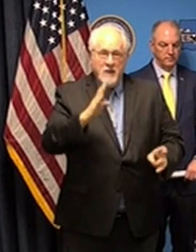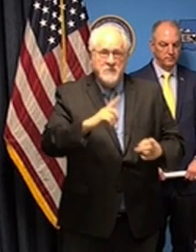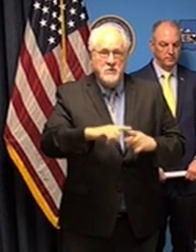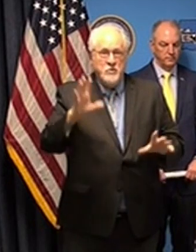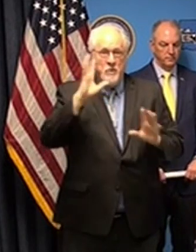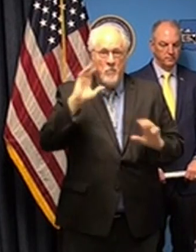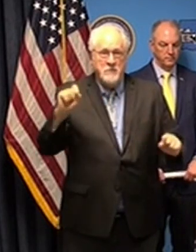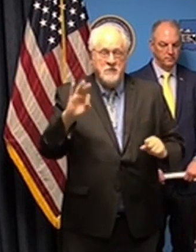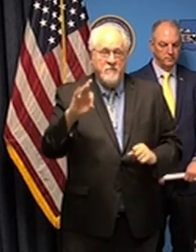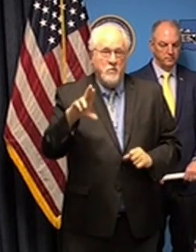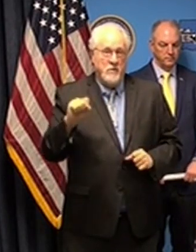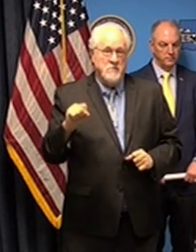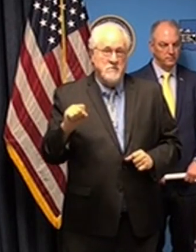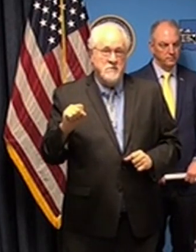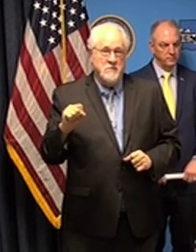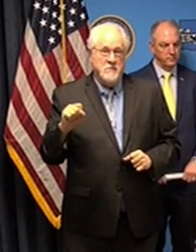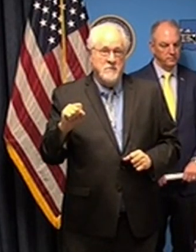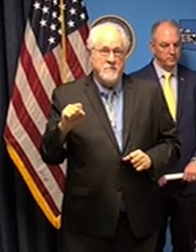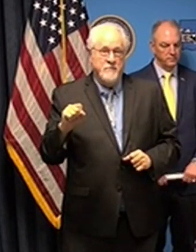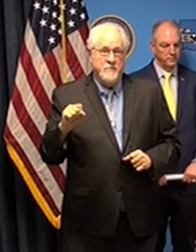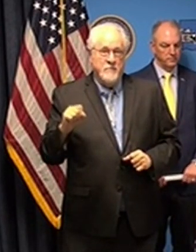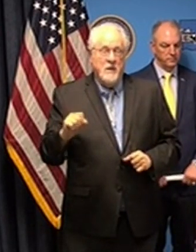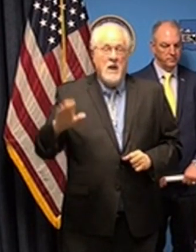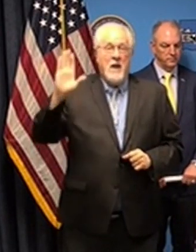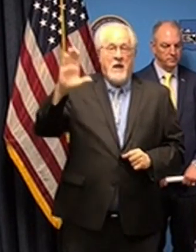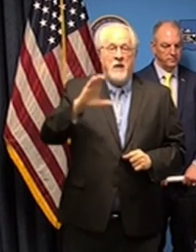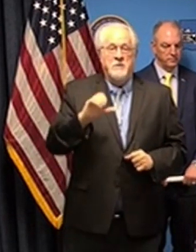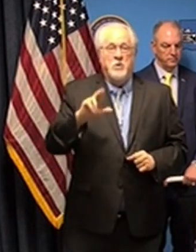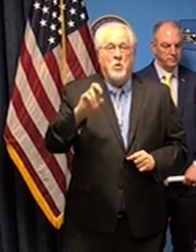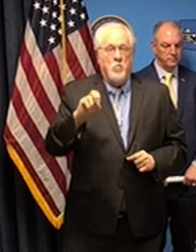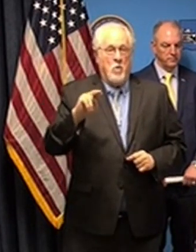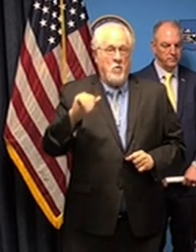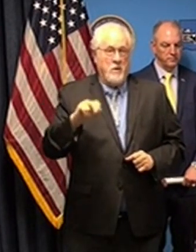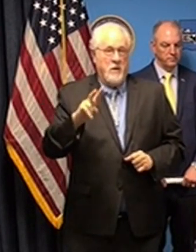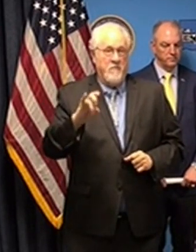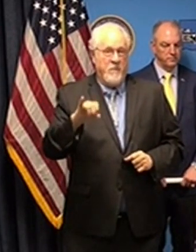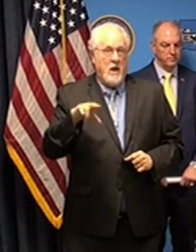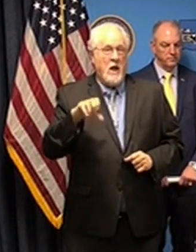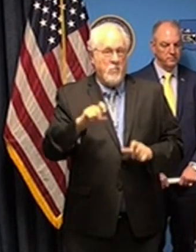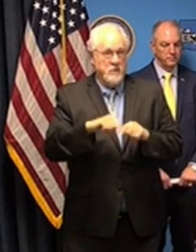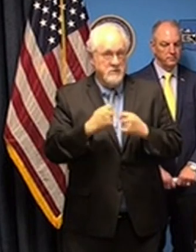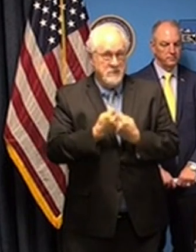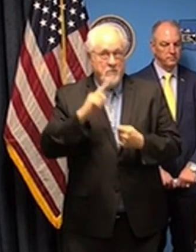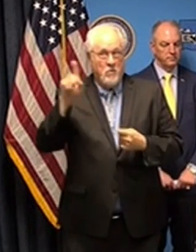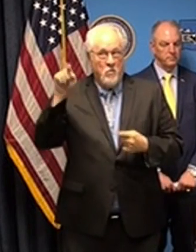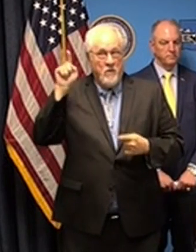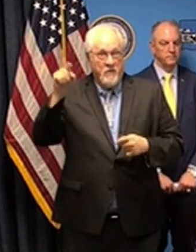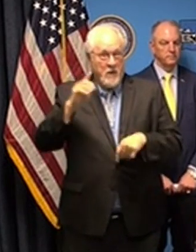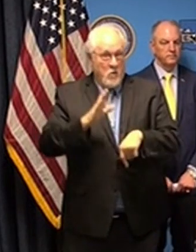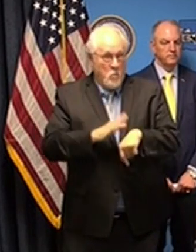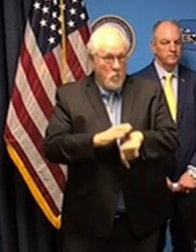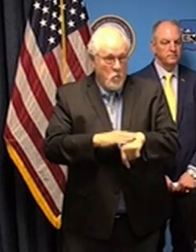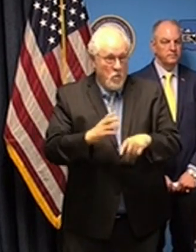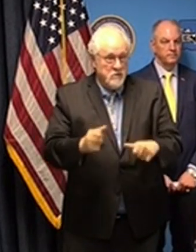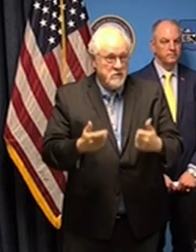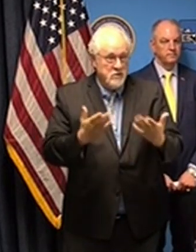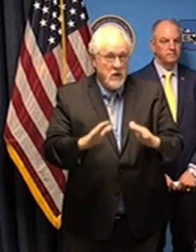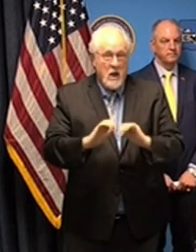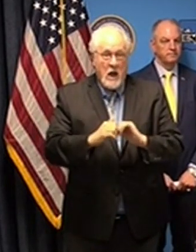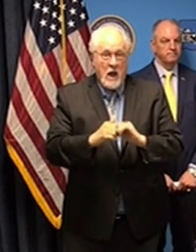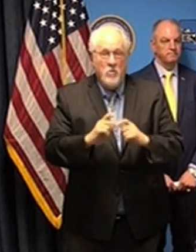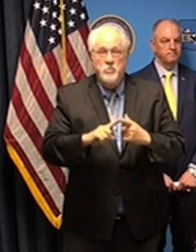the President of the United States and his coronavirus team when they give you warnings and suggestions